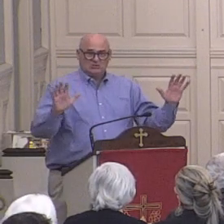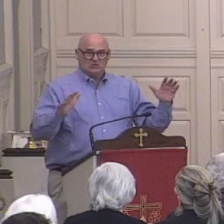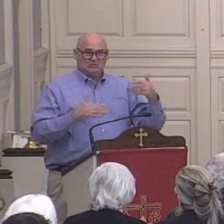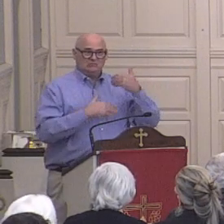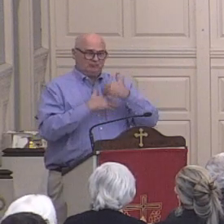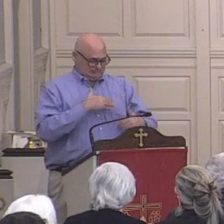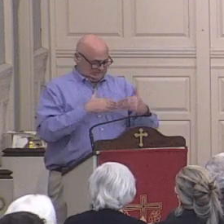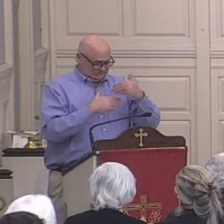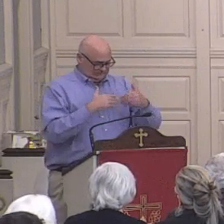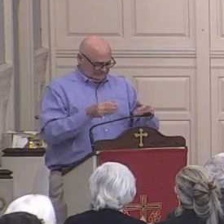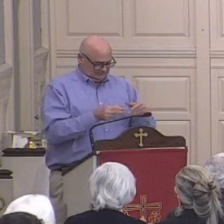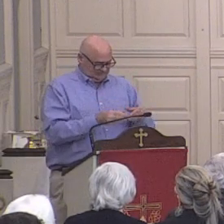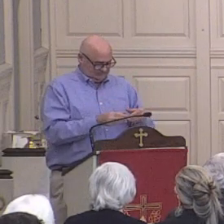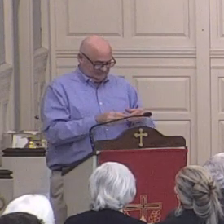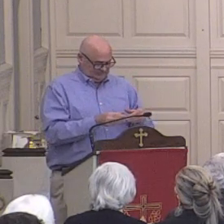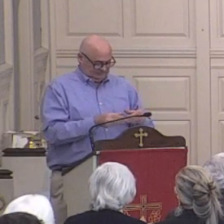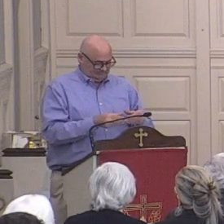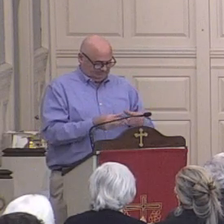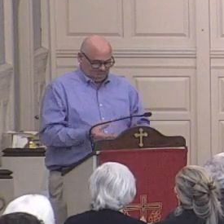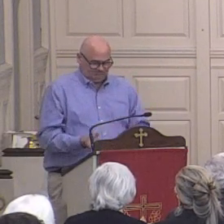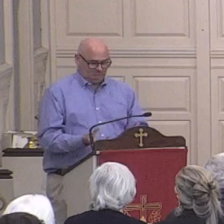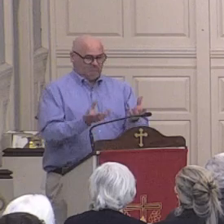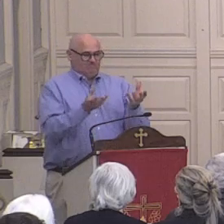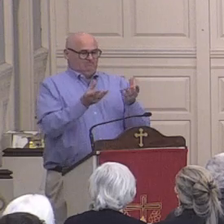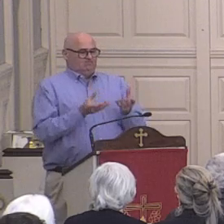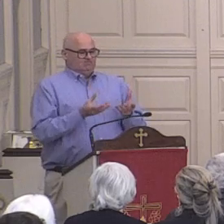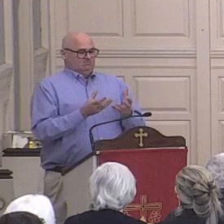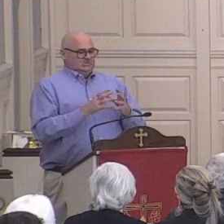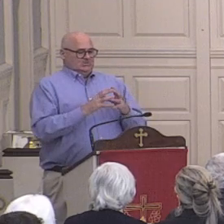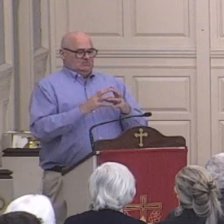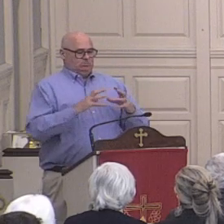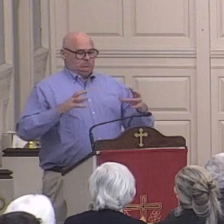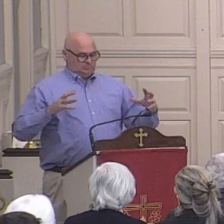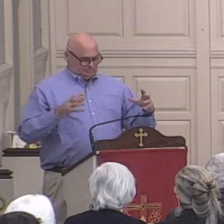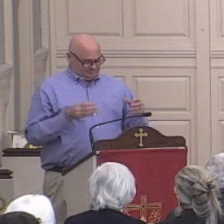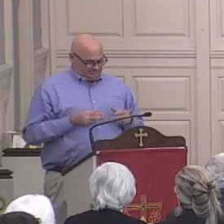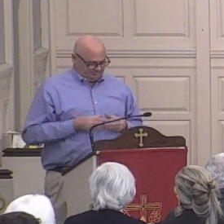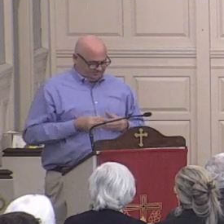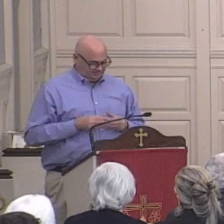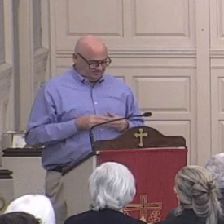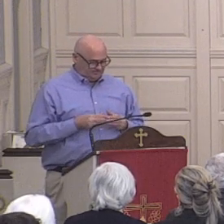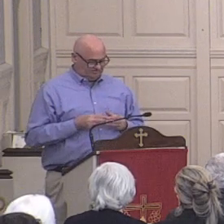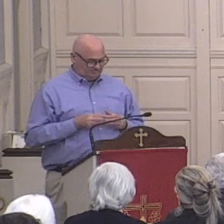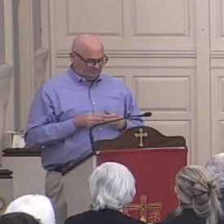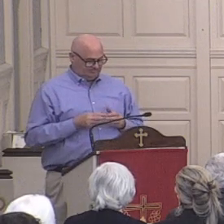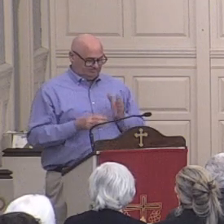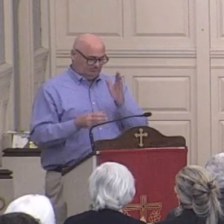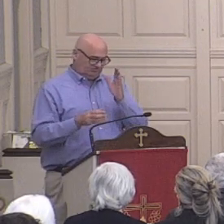While they were eating, he took bread,